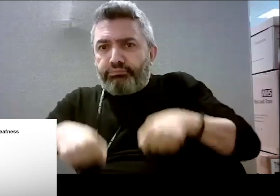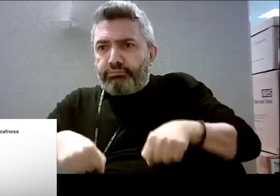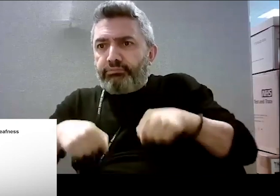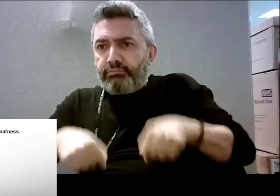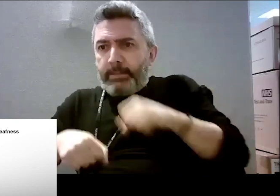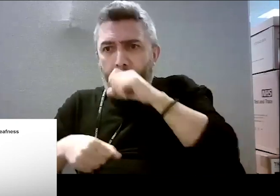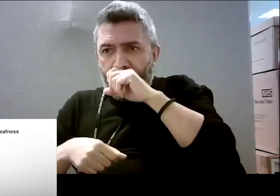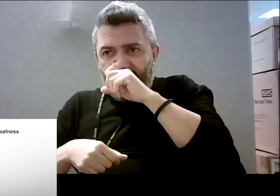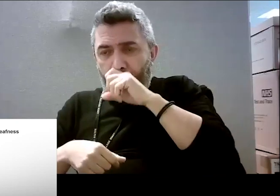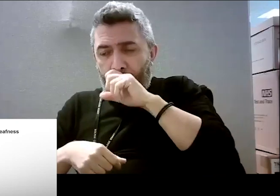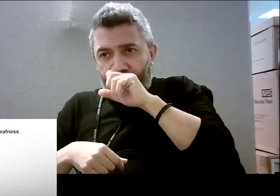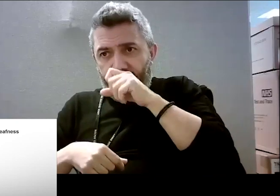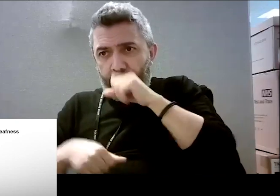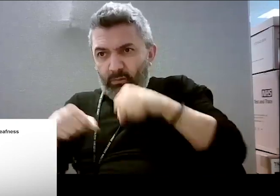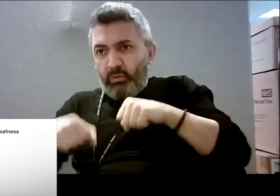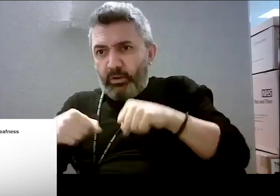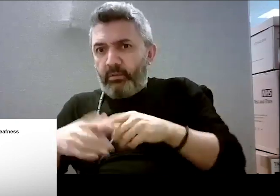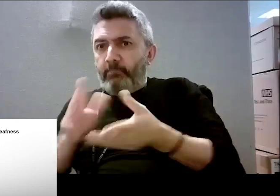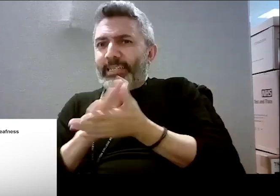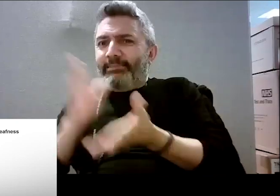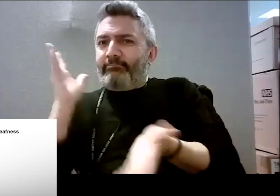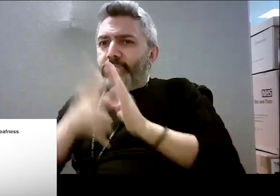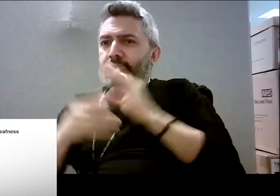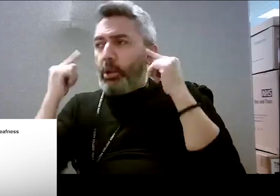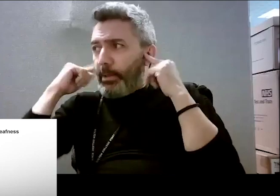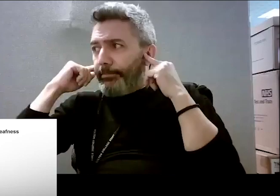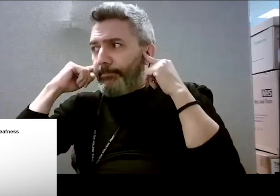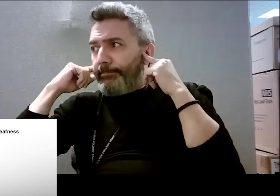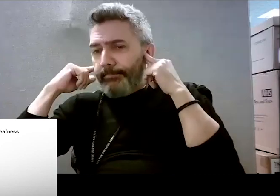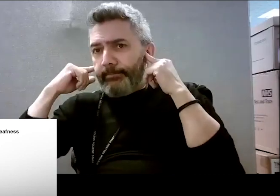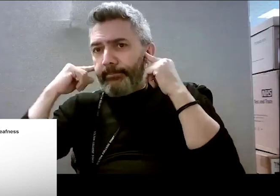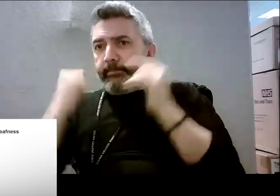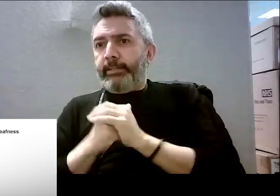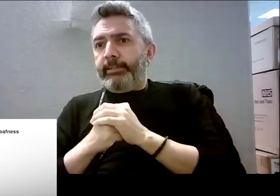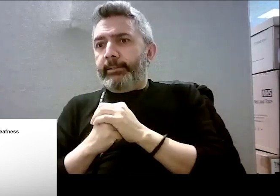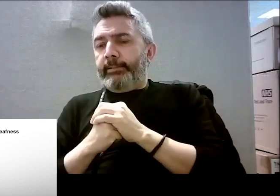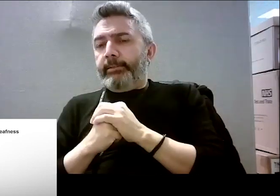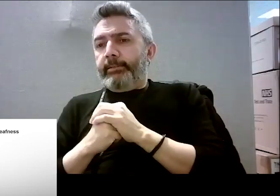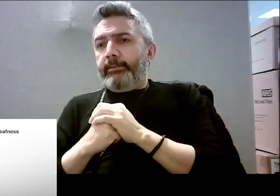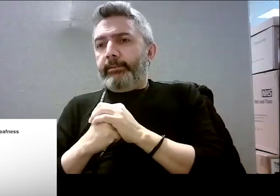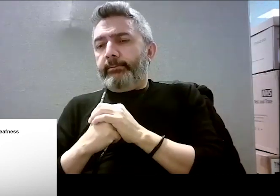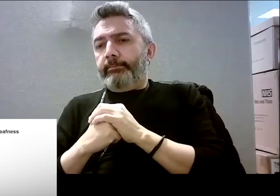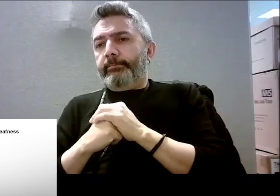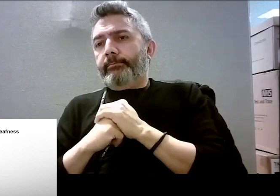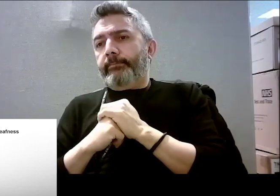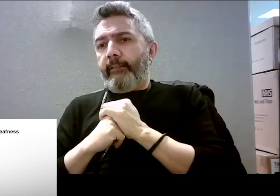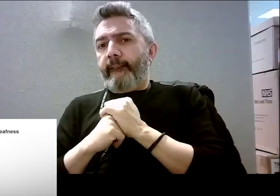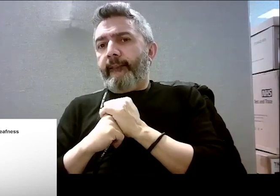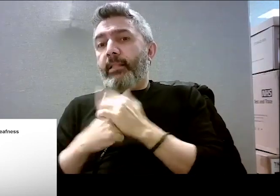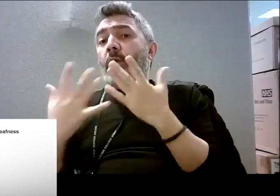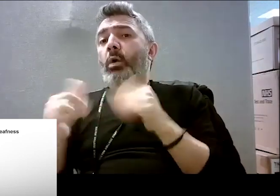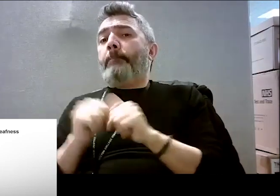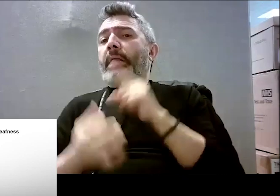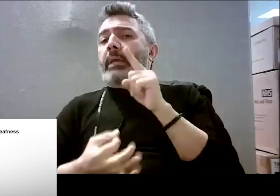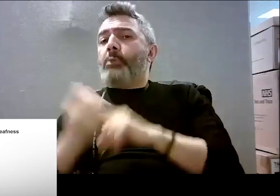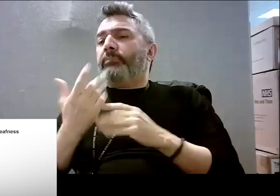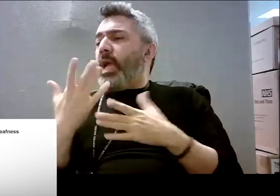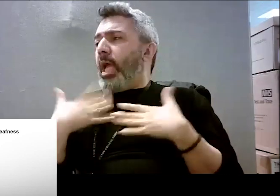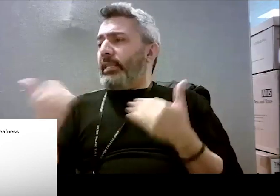great. People digging the roads didn't necessarily need ear defenders. Again, a lot of people with noise-related deafness as they got a